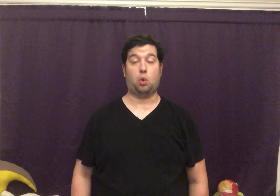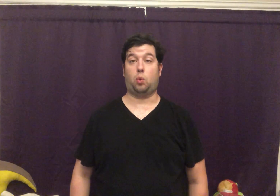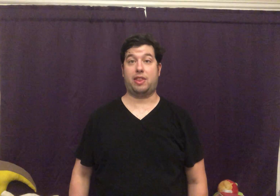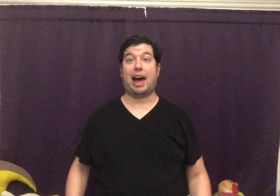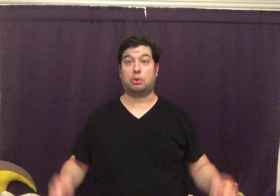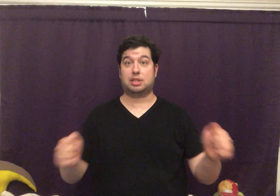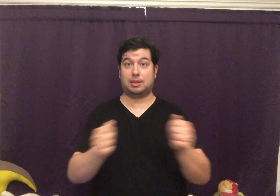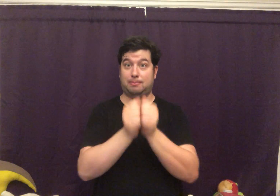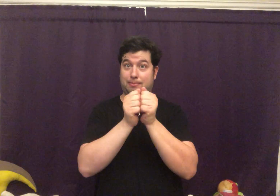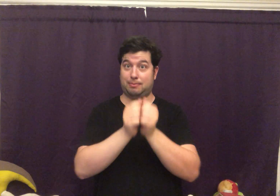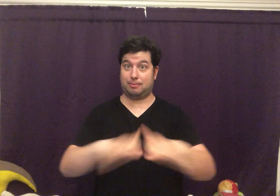Without.